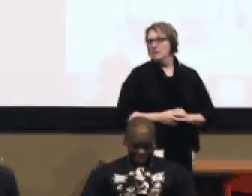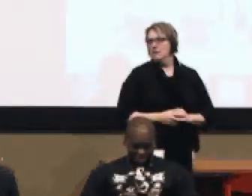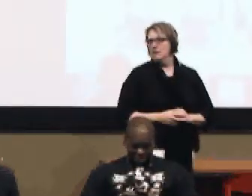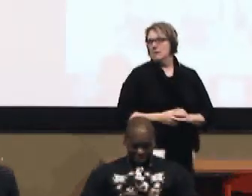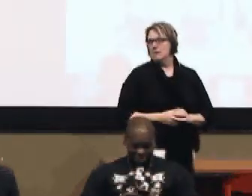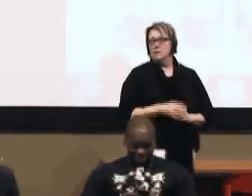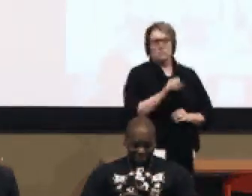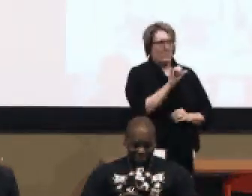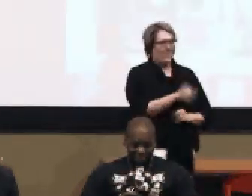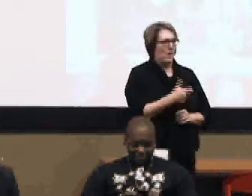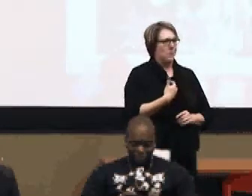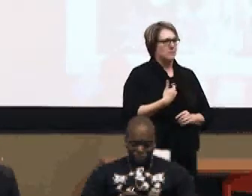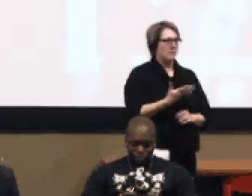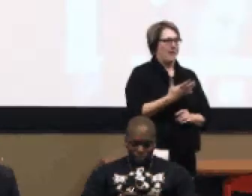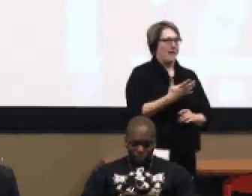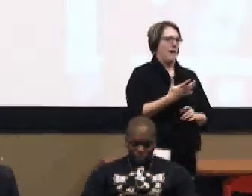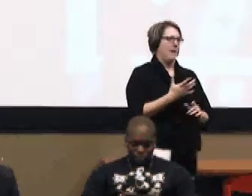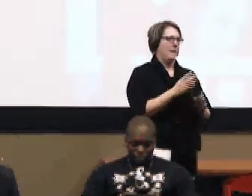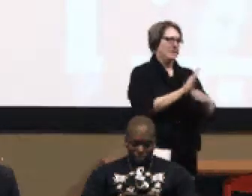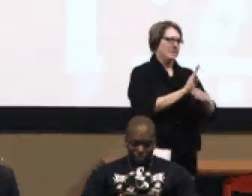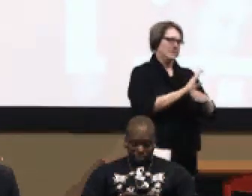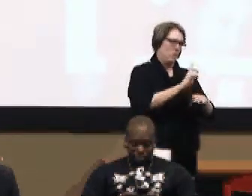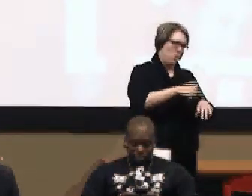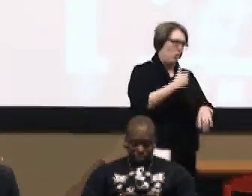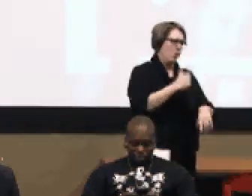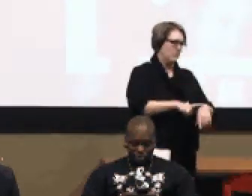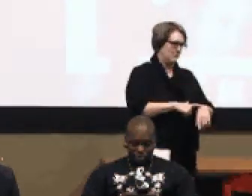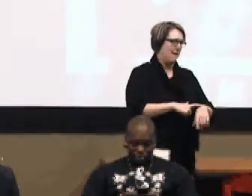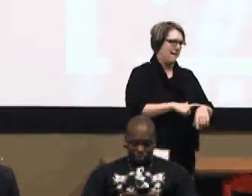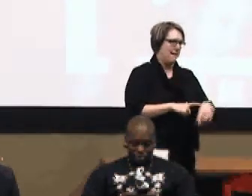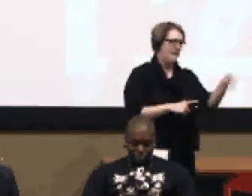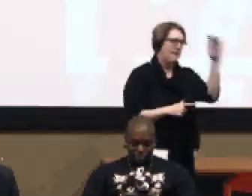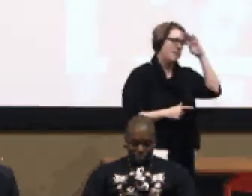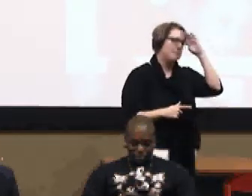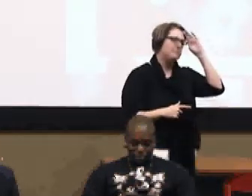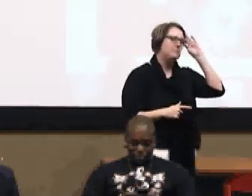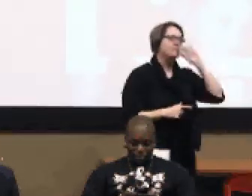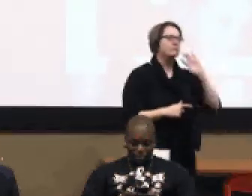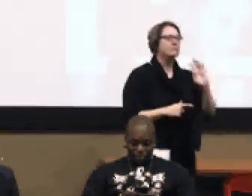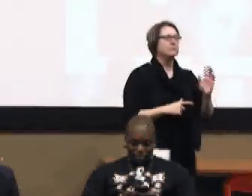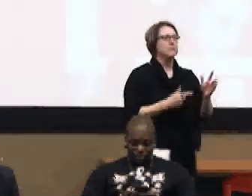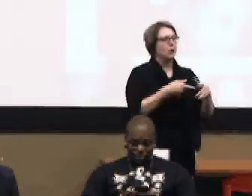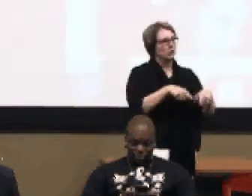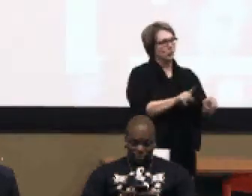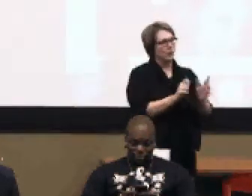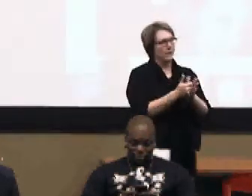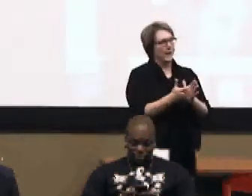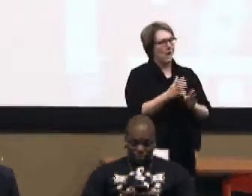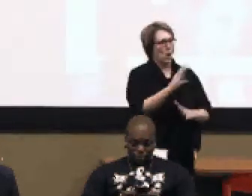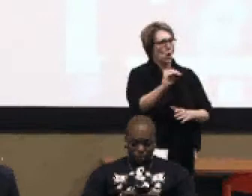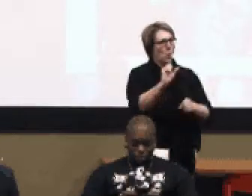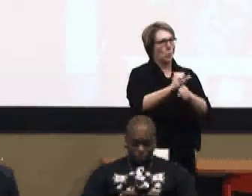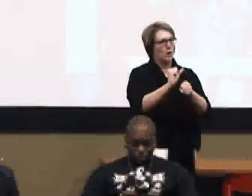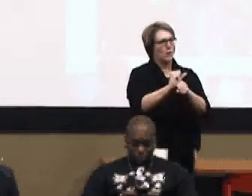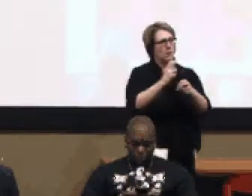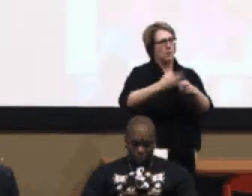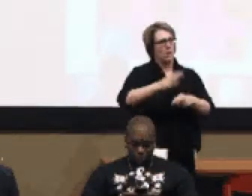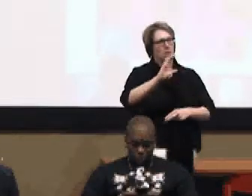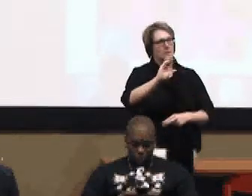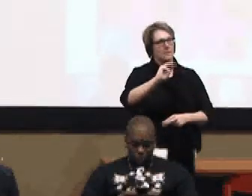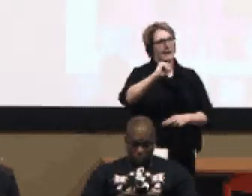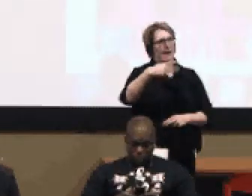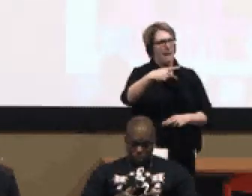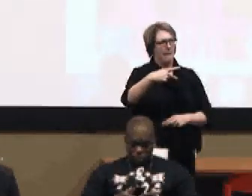And so that was my bread and butter for a long time. In the middle of that, I started a co-working space called Camp with a couple of